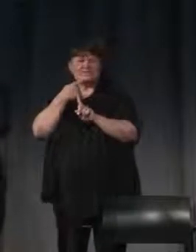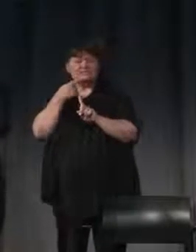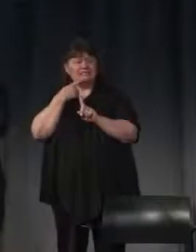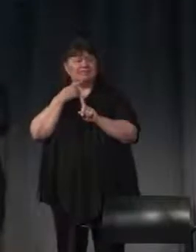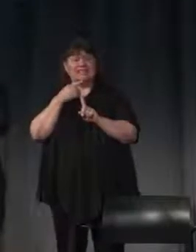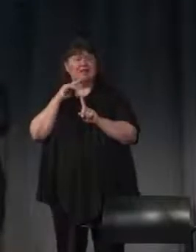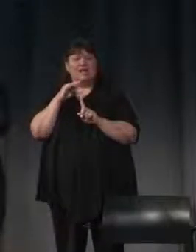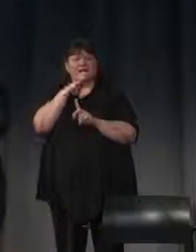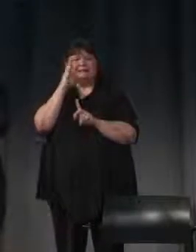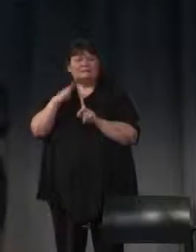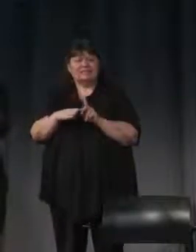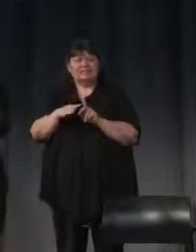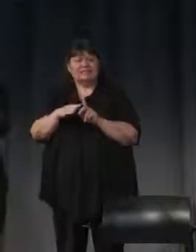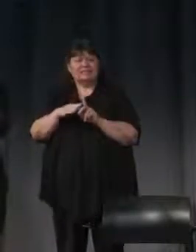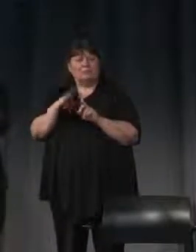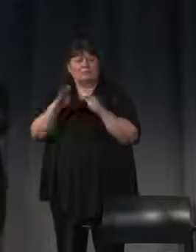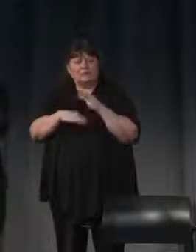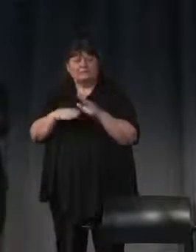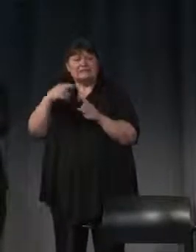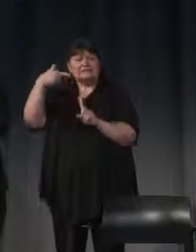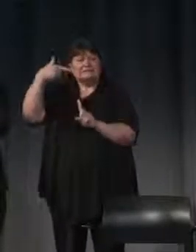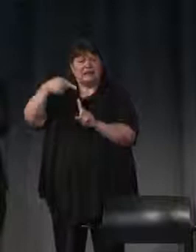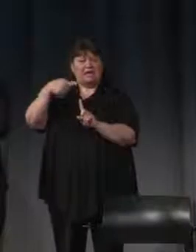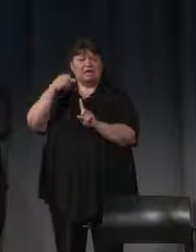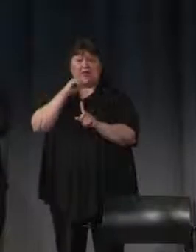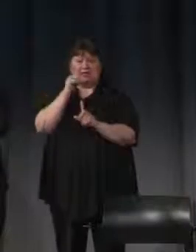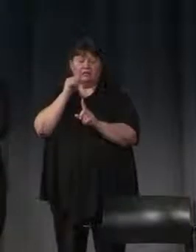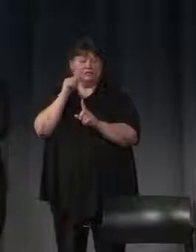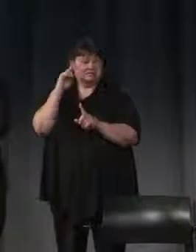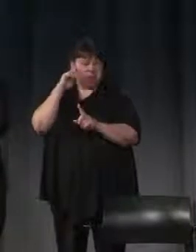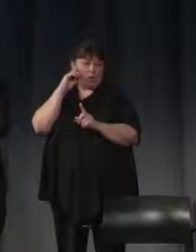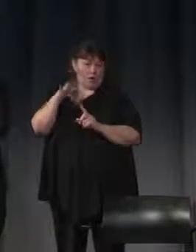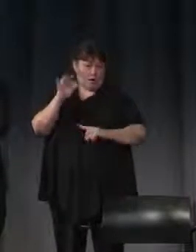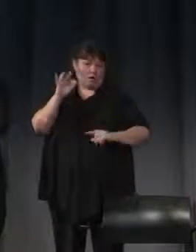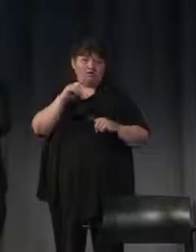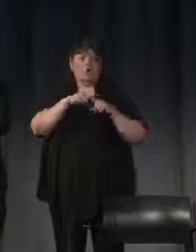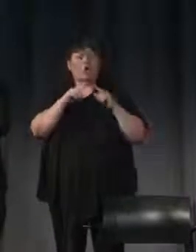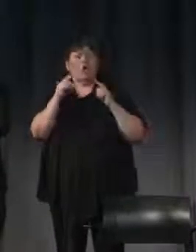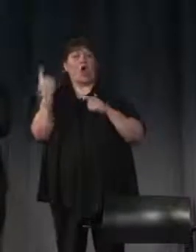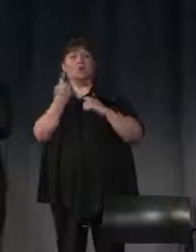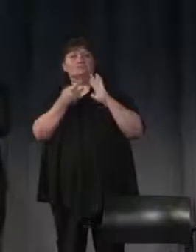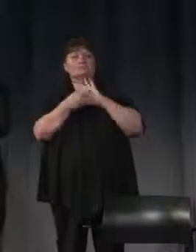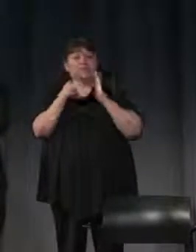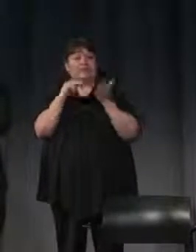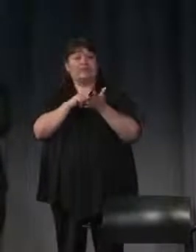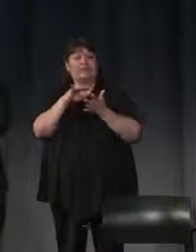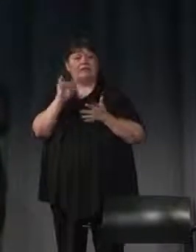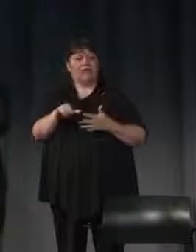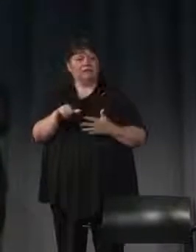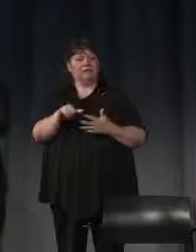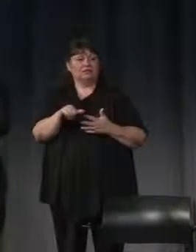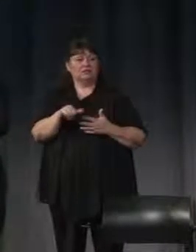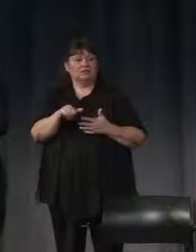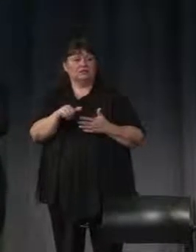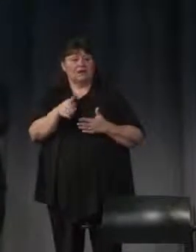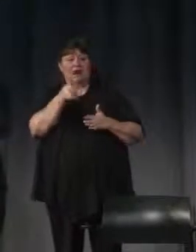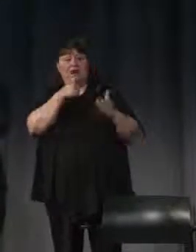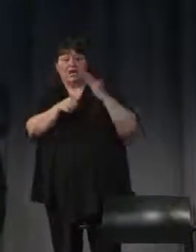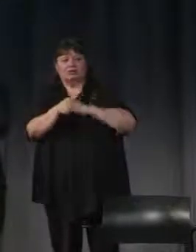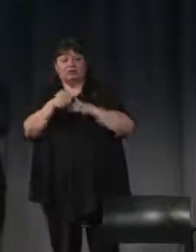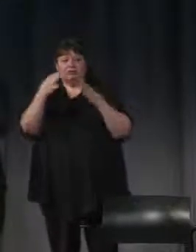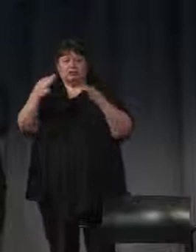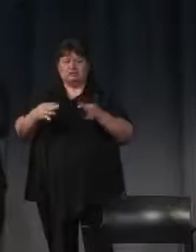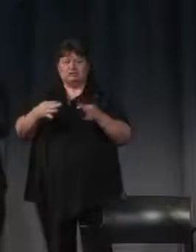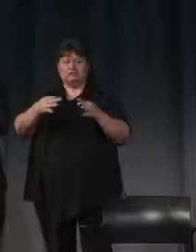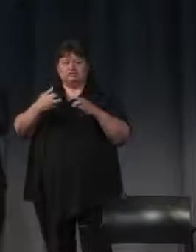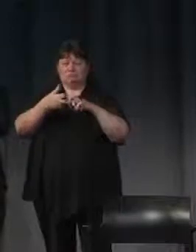it's never on the basis of the signal that the sound object is discovered. So there's always meaning that there's this kind of underdetermination problem, right? That